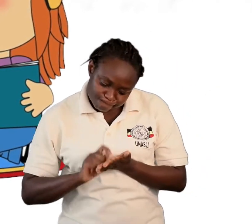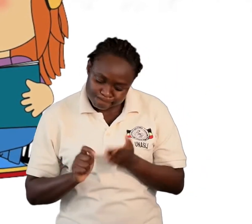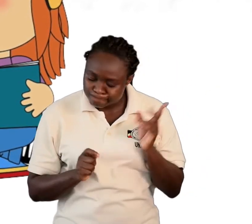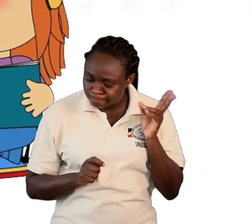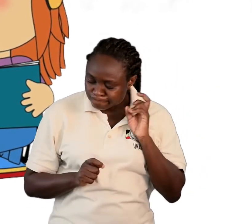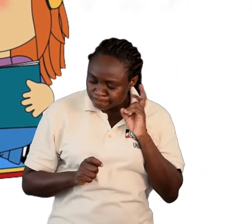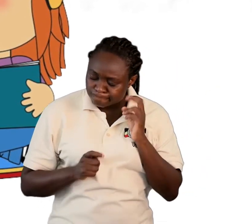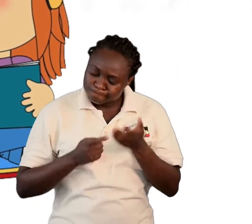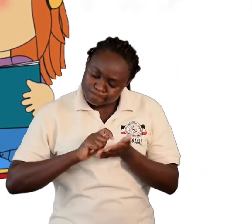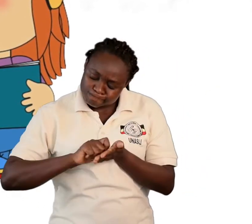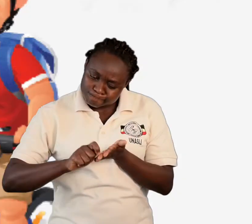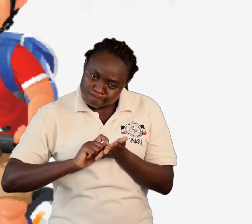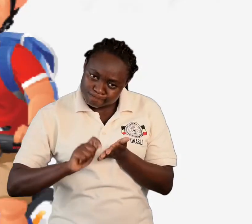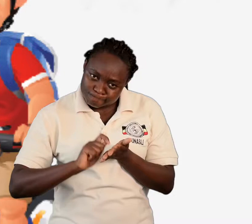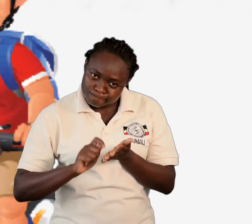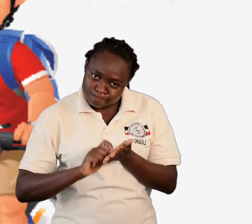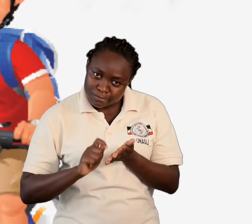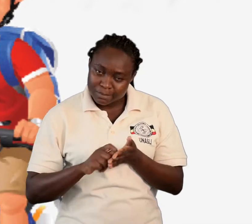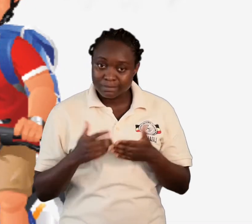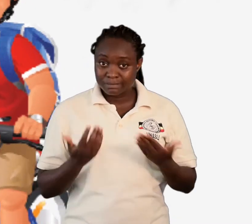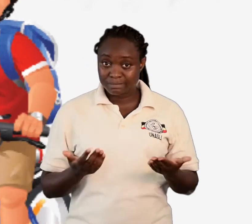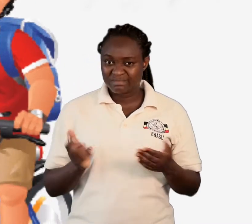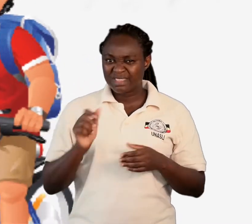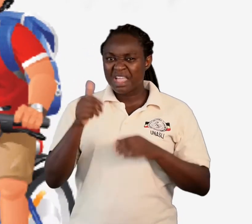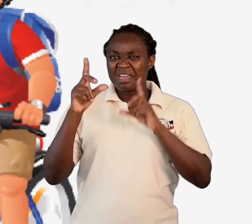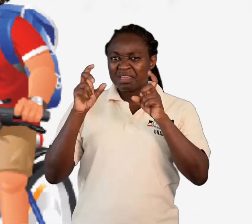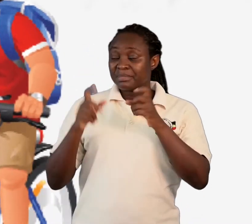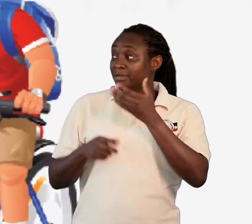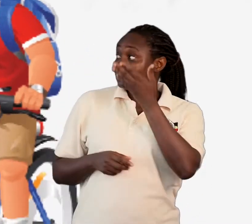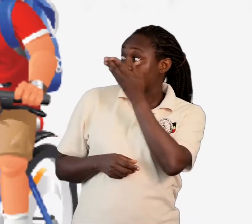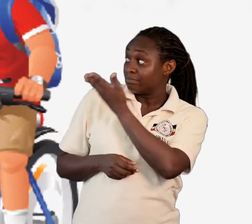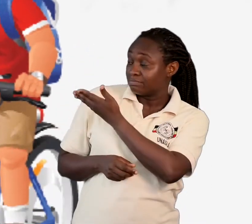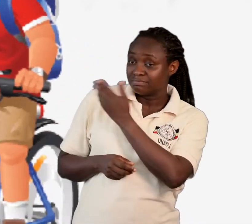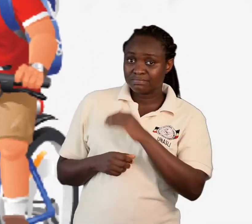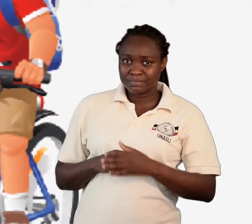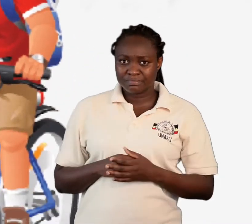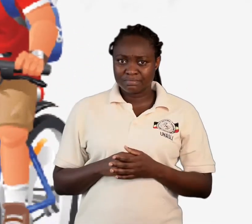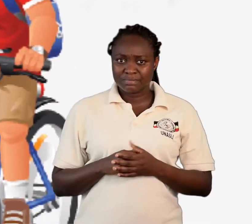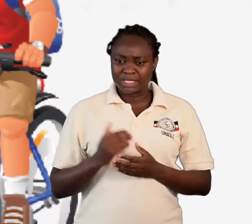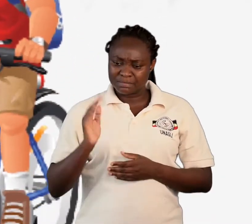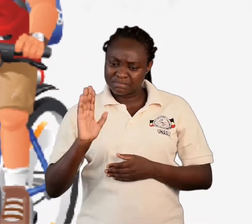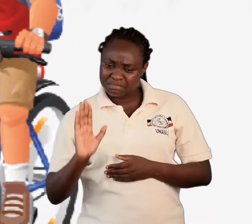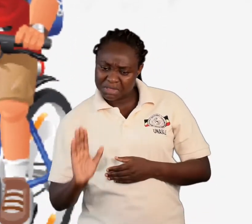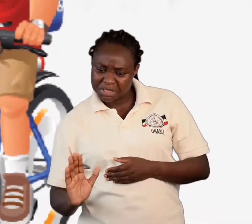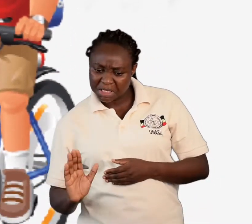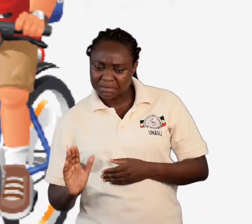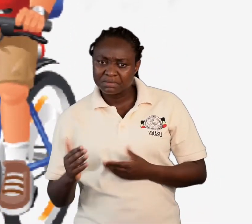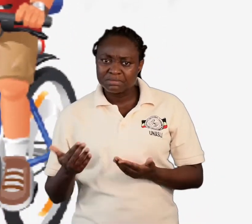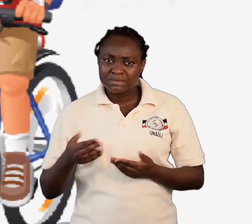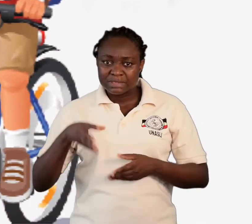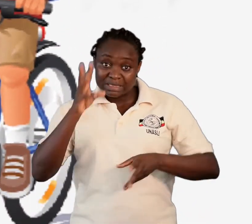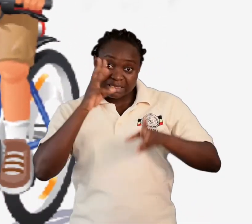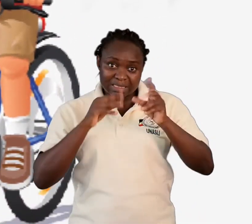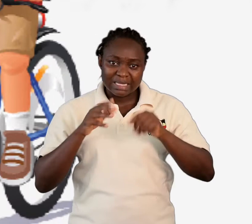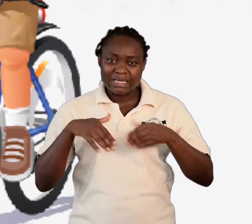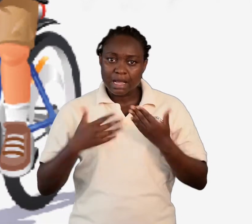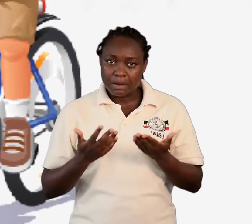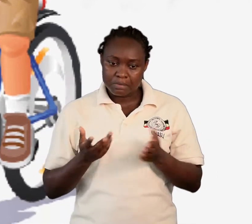In another one, we see a child learning to ride a